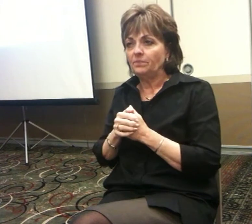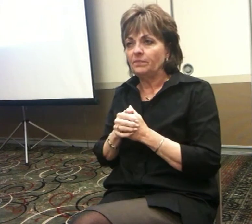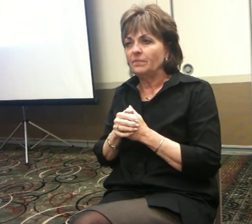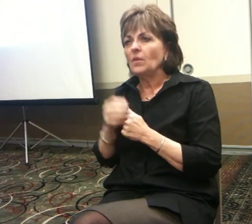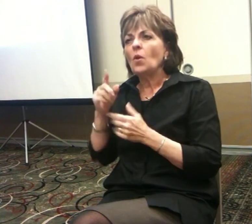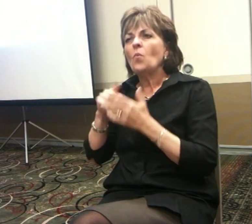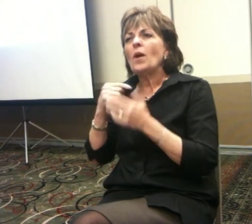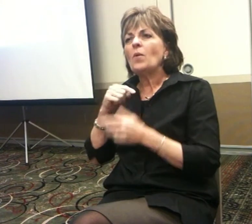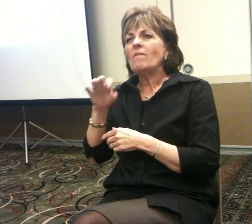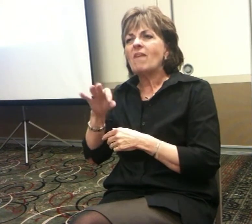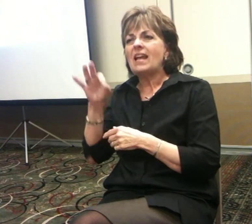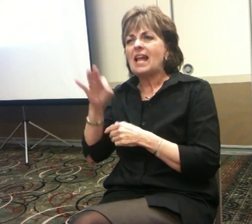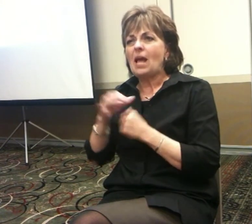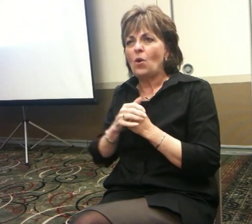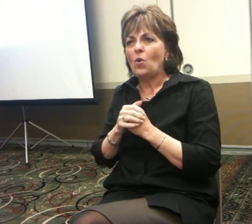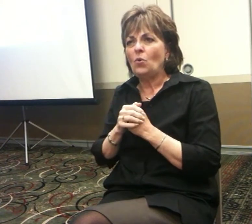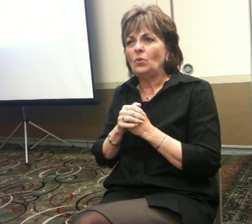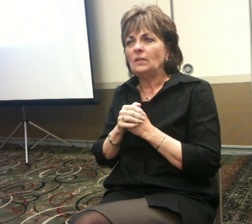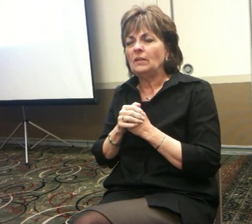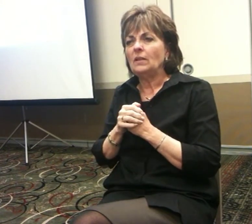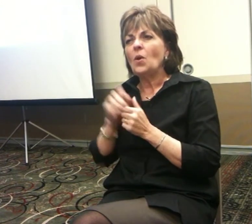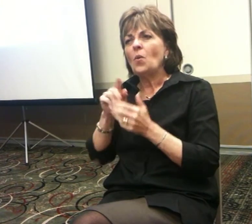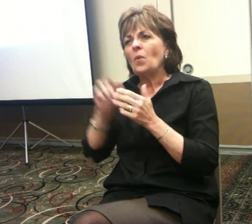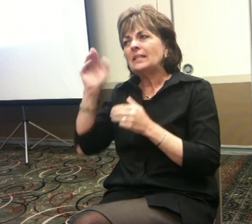from this? What seems to be the function of the behavior?